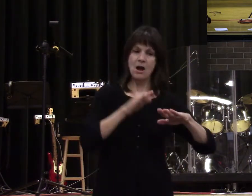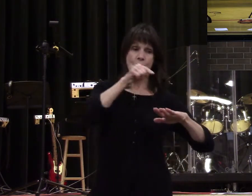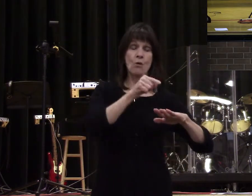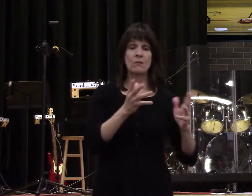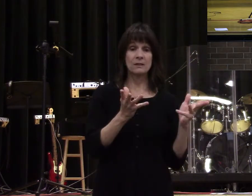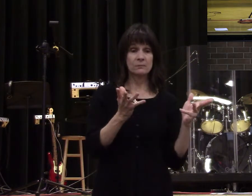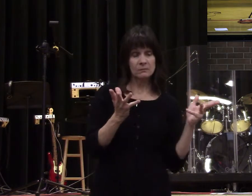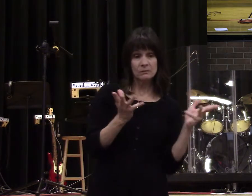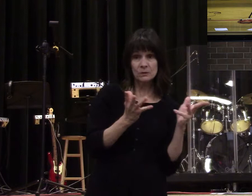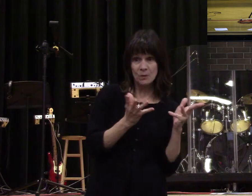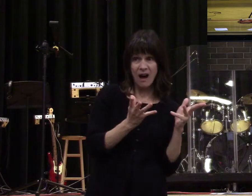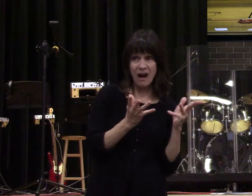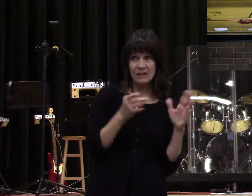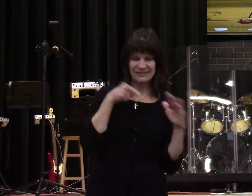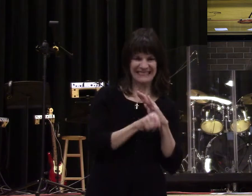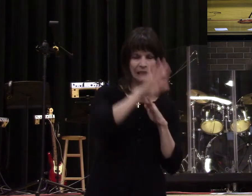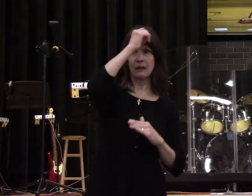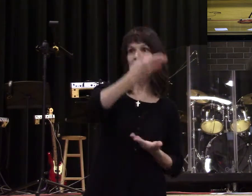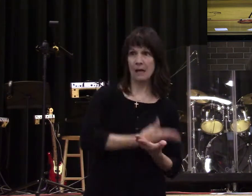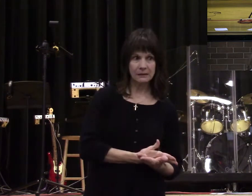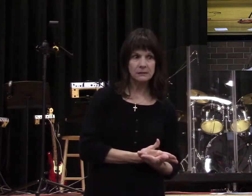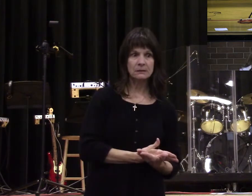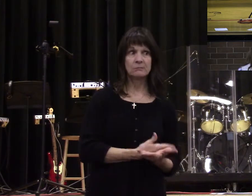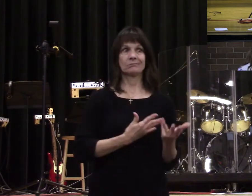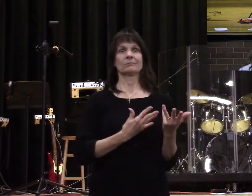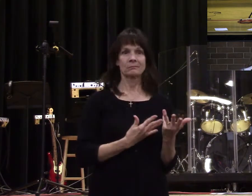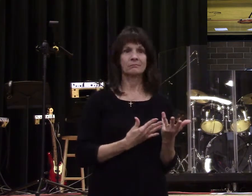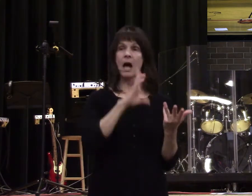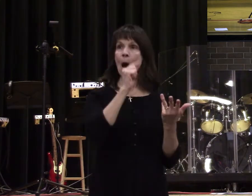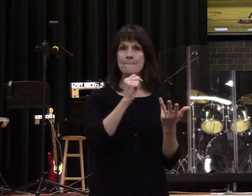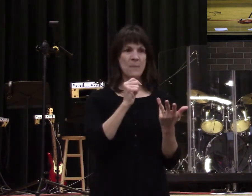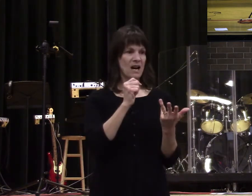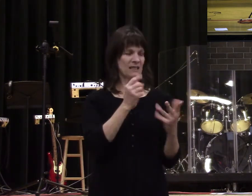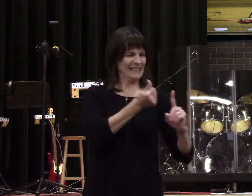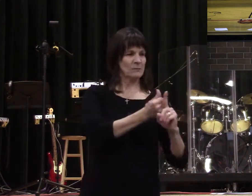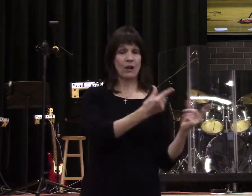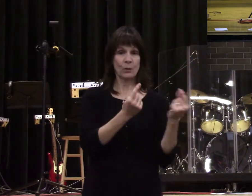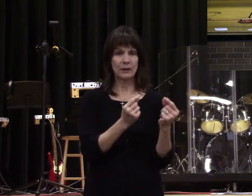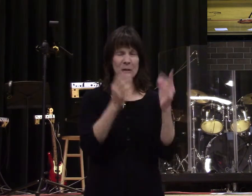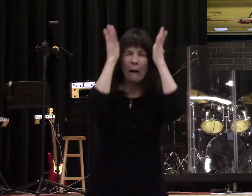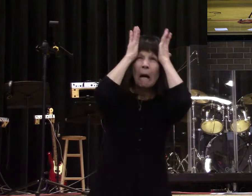worship. What gave him the strength to obey is he had a heart to go and